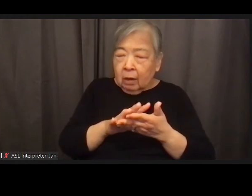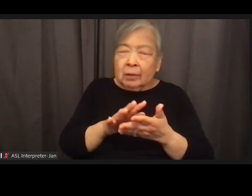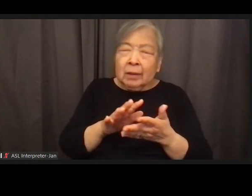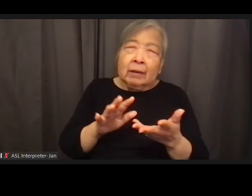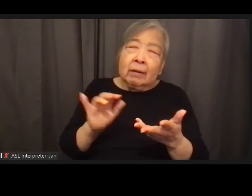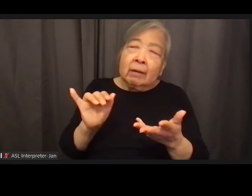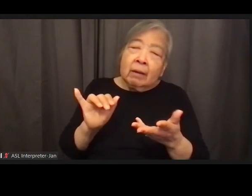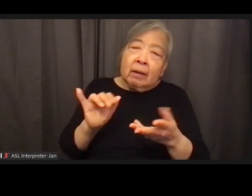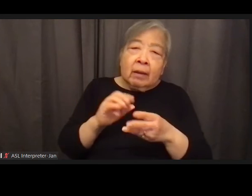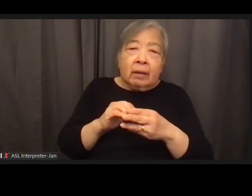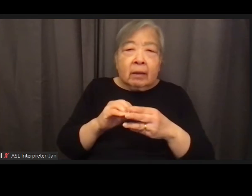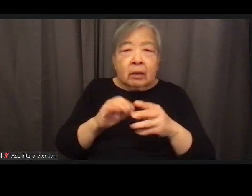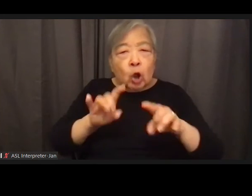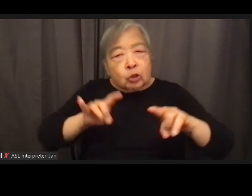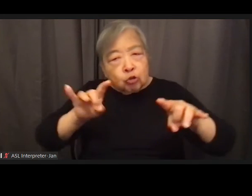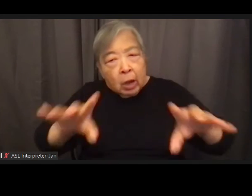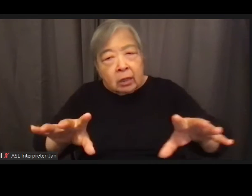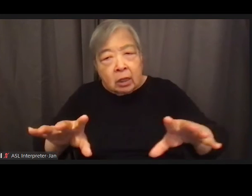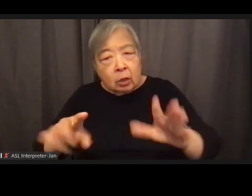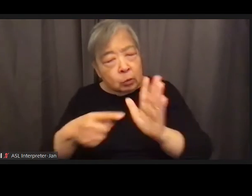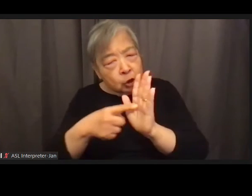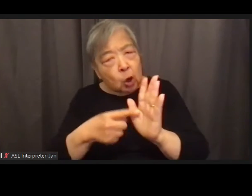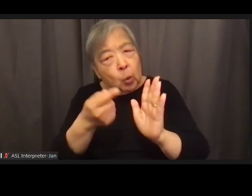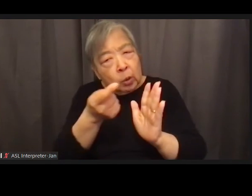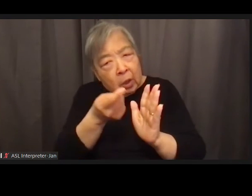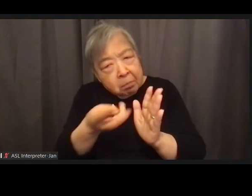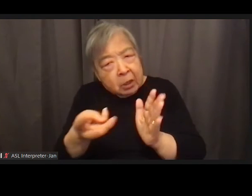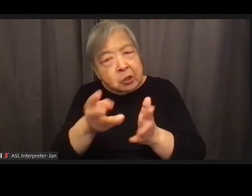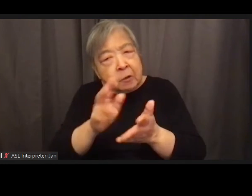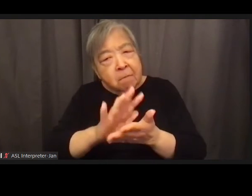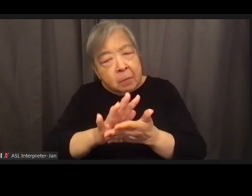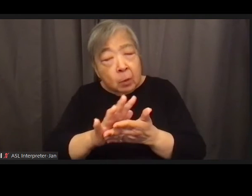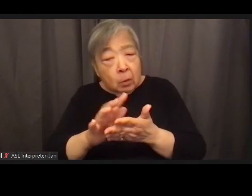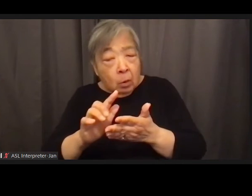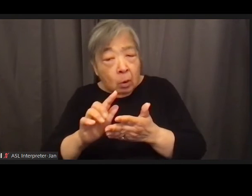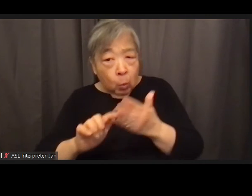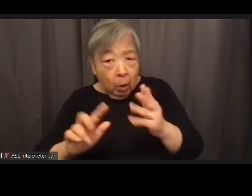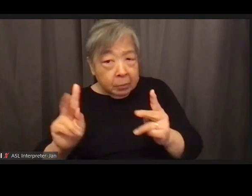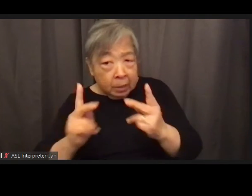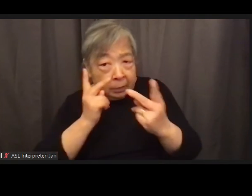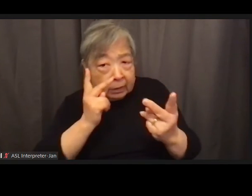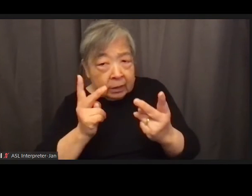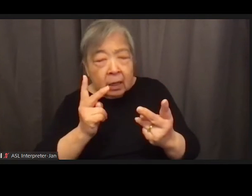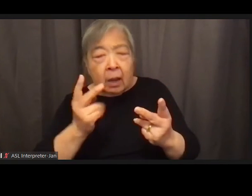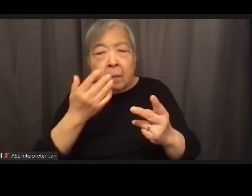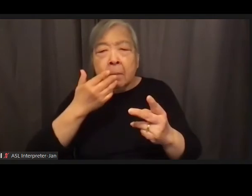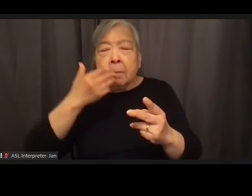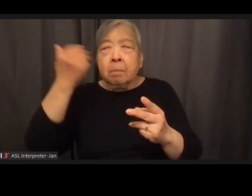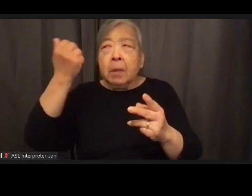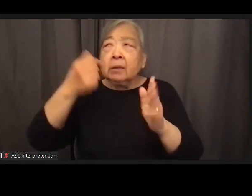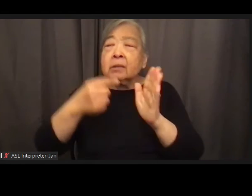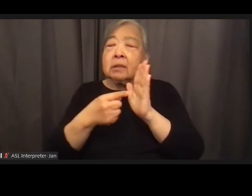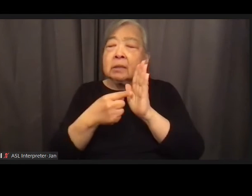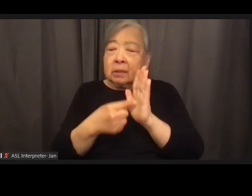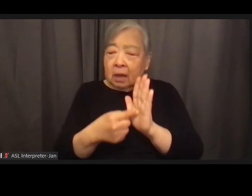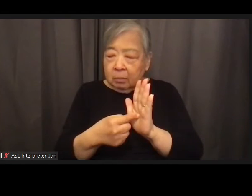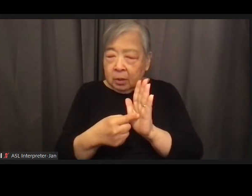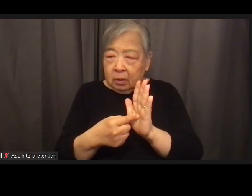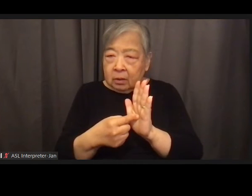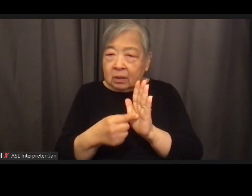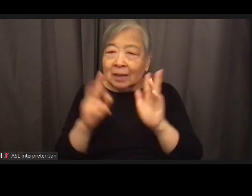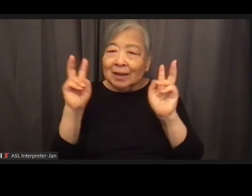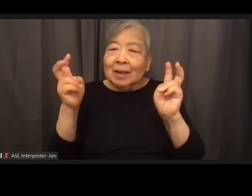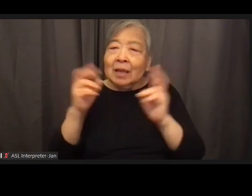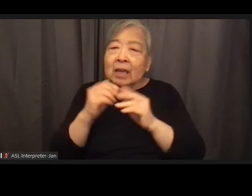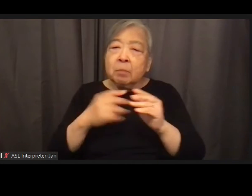shown a bunch of films, and what people see there. Mm-hmm. The best example for this is in my mother's house,